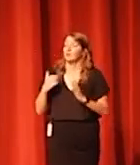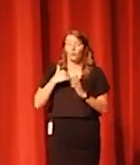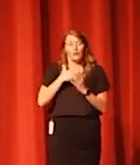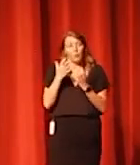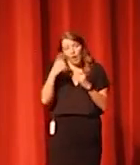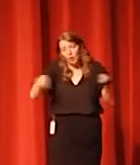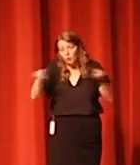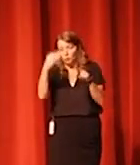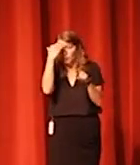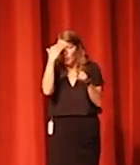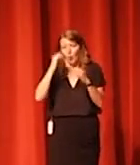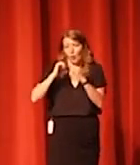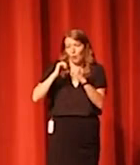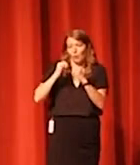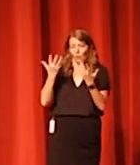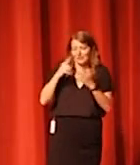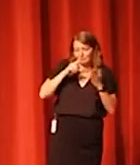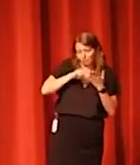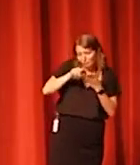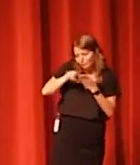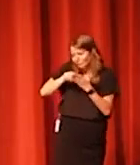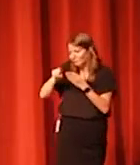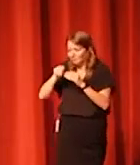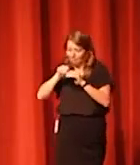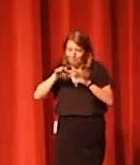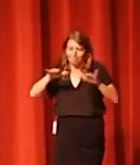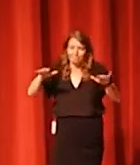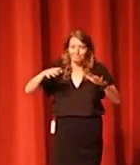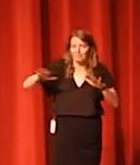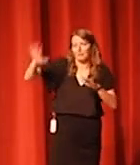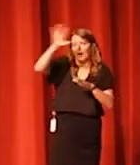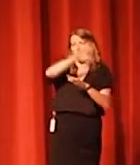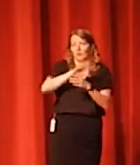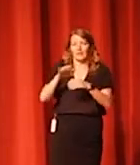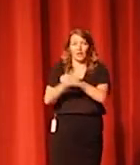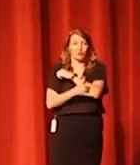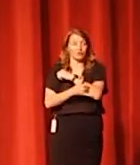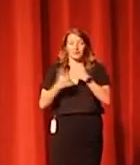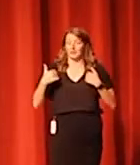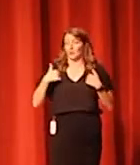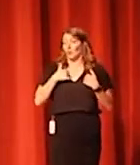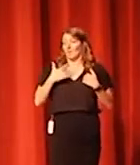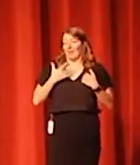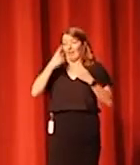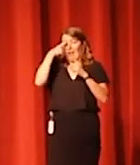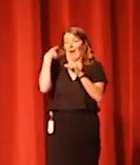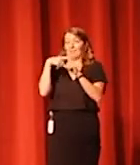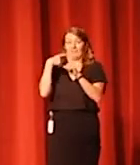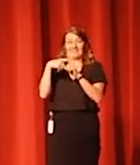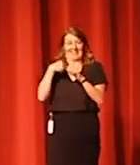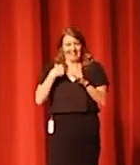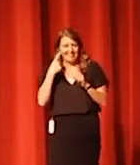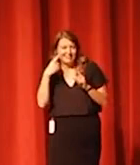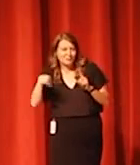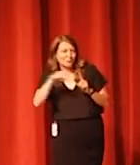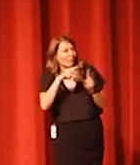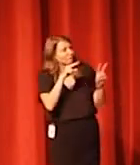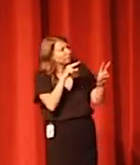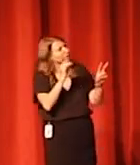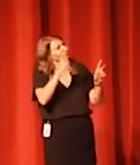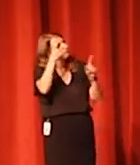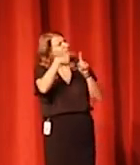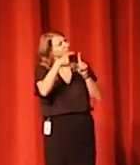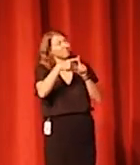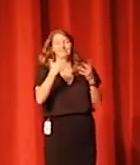research here in Wisconsin, across the country. We're optimistic, I think you got that sense today, about our future. Please